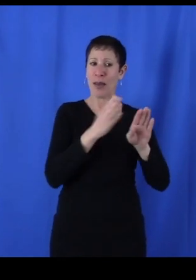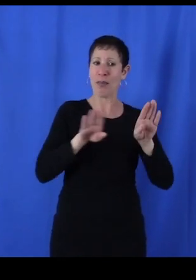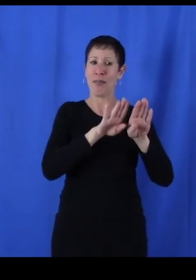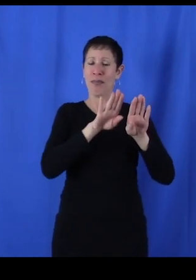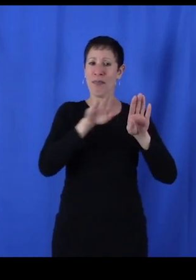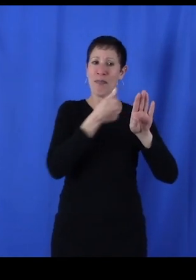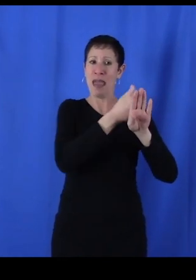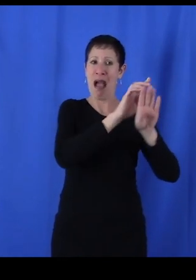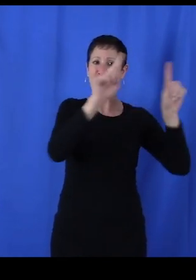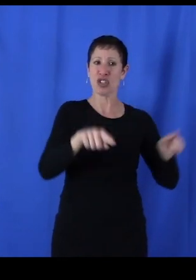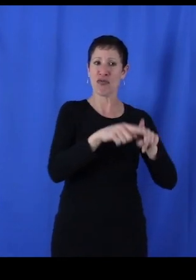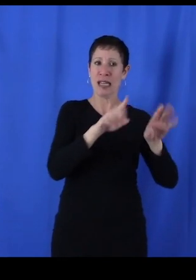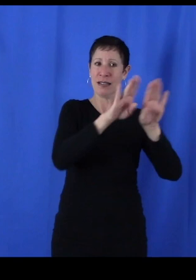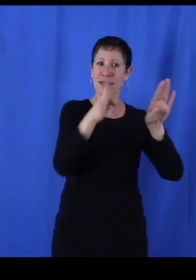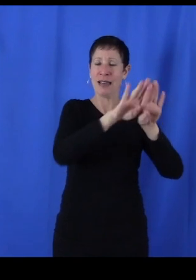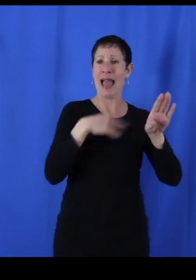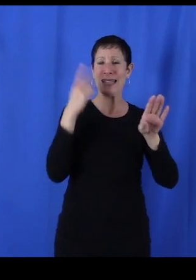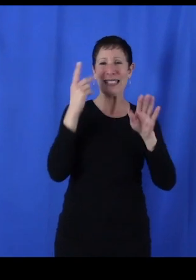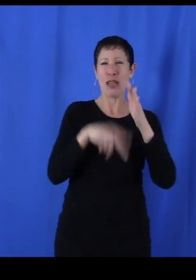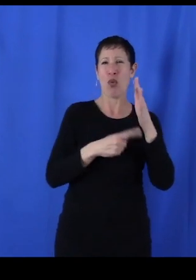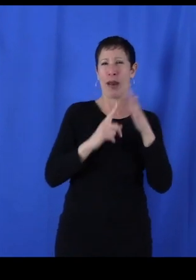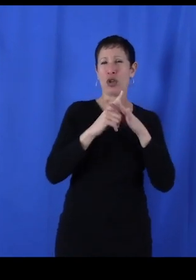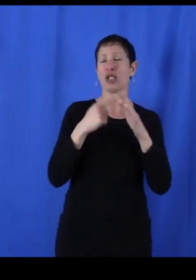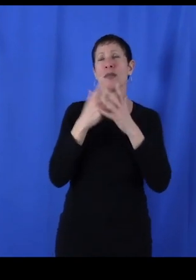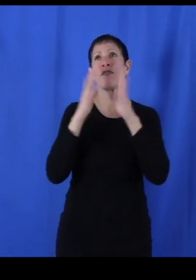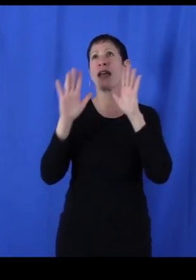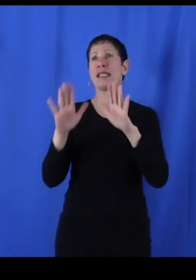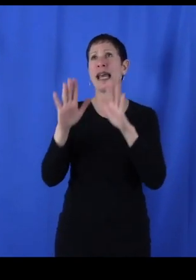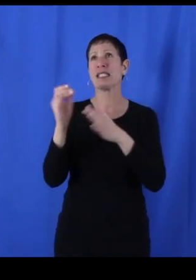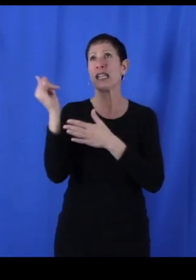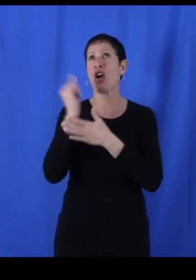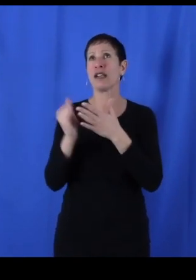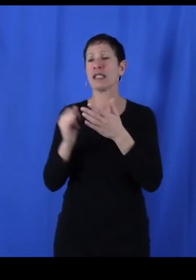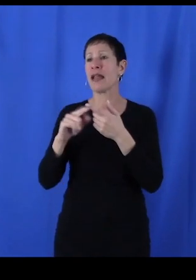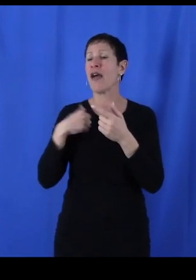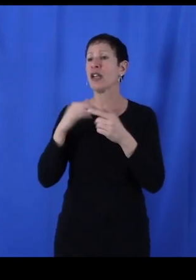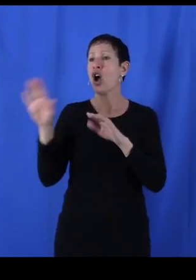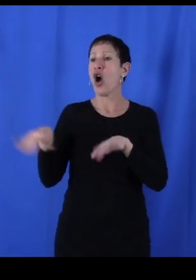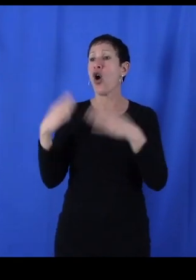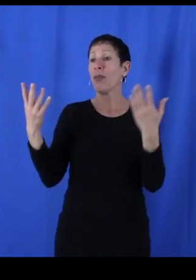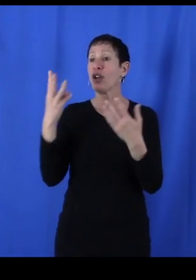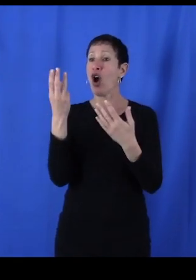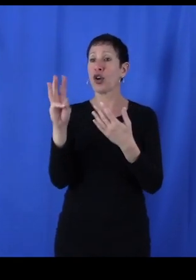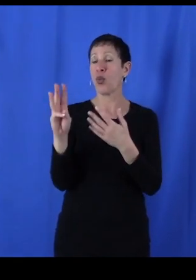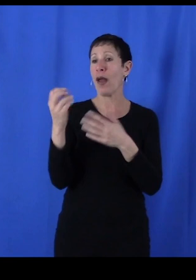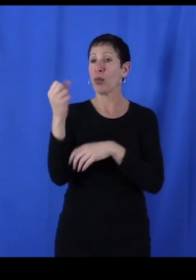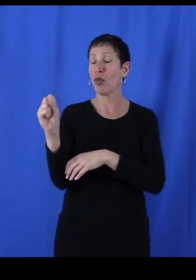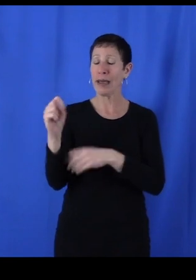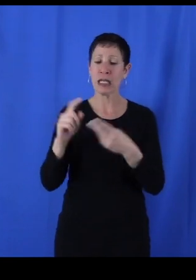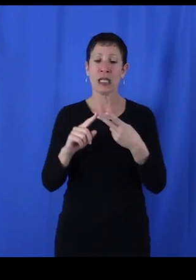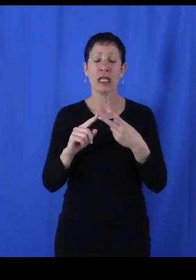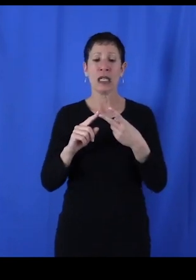And there's been some fantastic collectives and artists that have been working on this. There's a great open hardware movement. There's also,